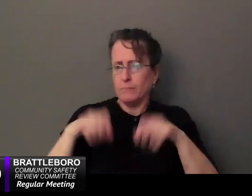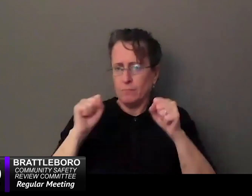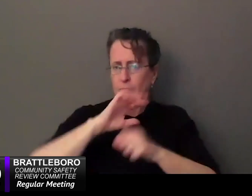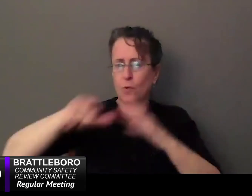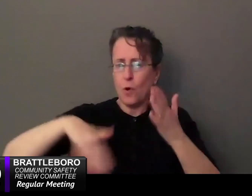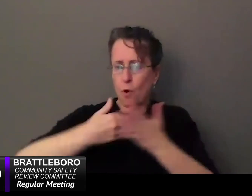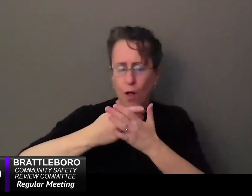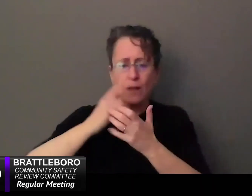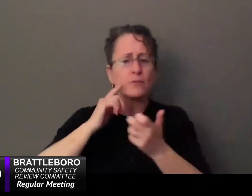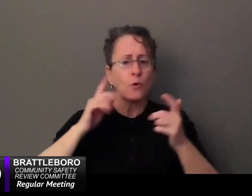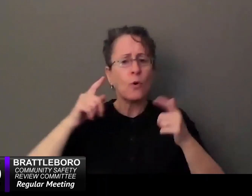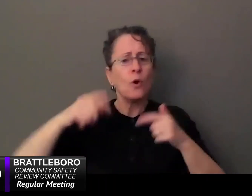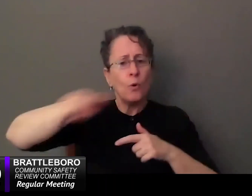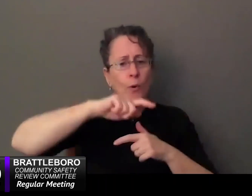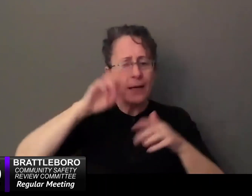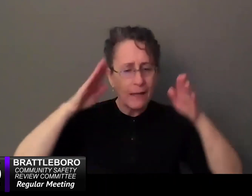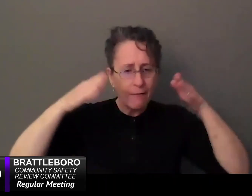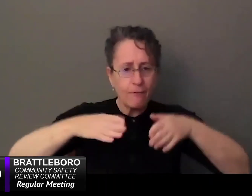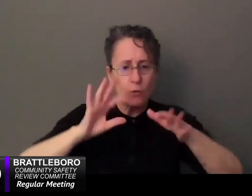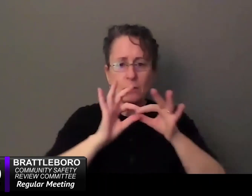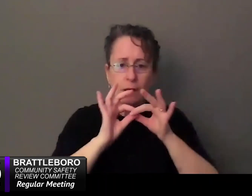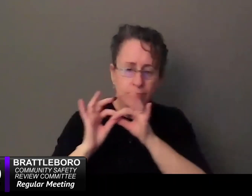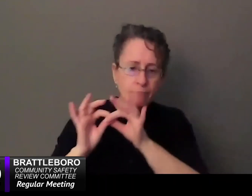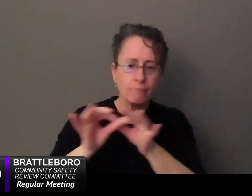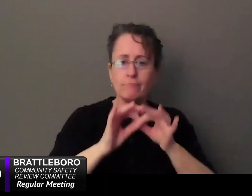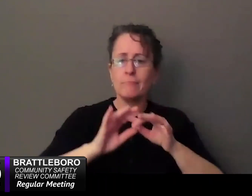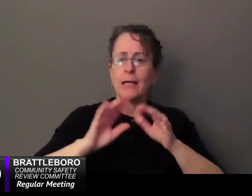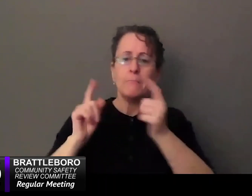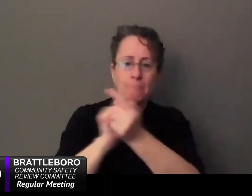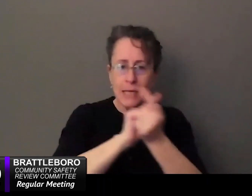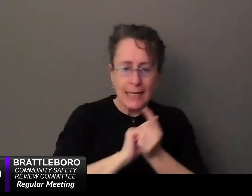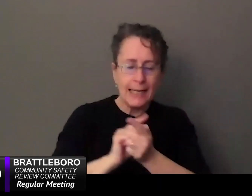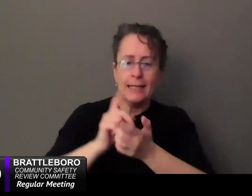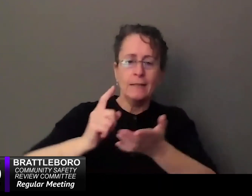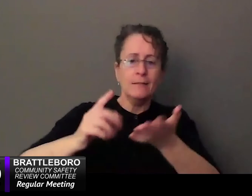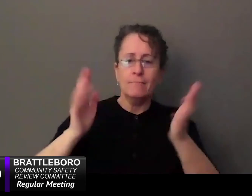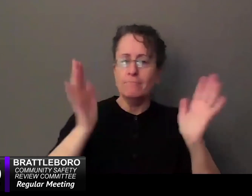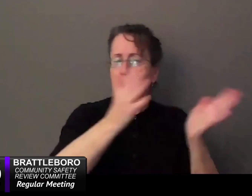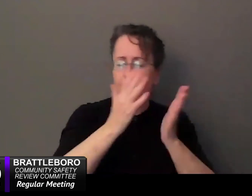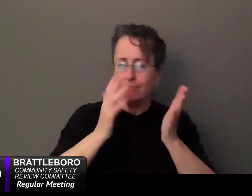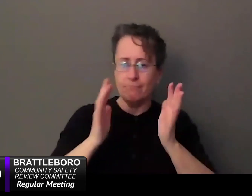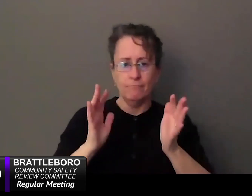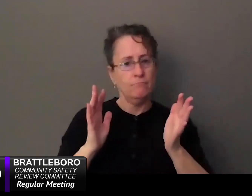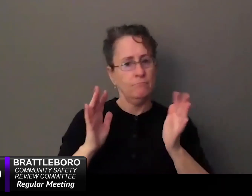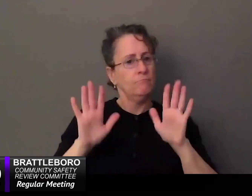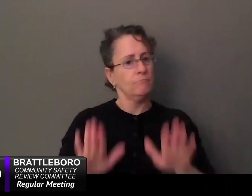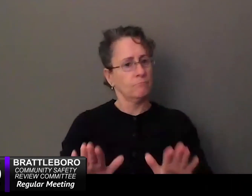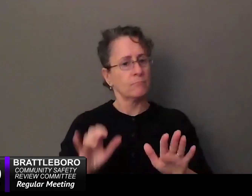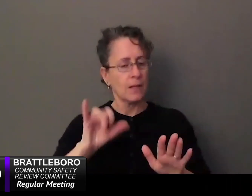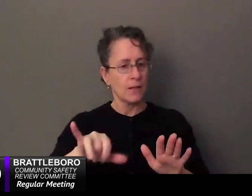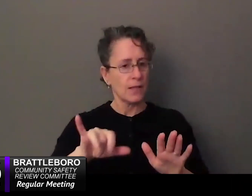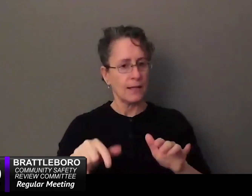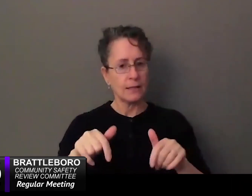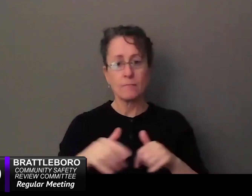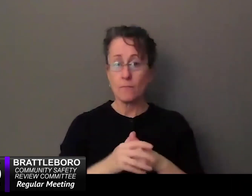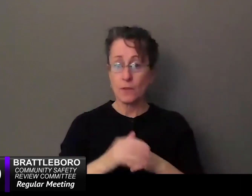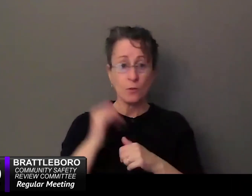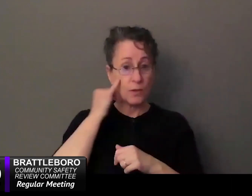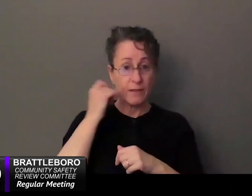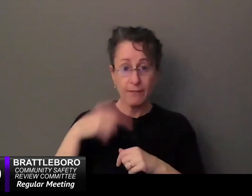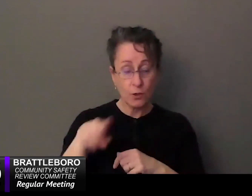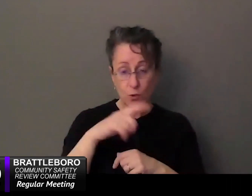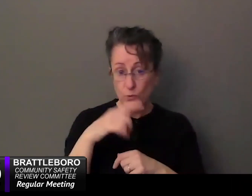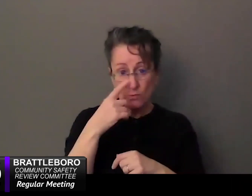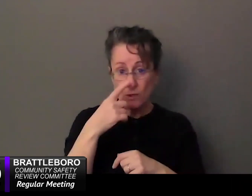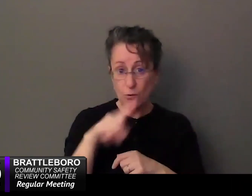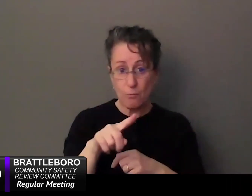other and grounding and connecting. And so as long as y'all are okay with me saying, can we pause for a